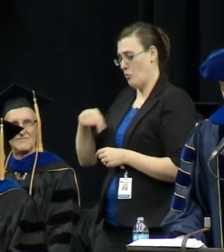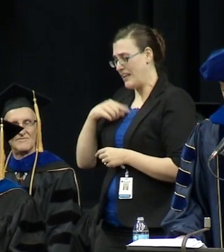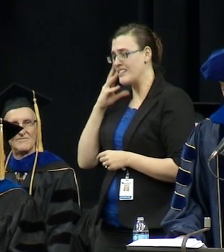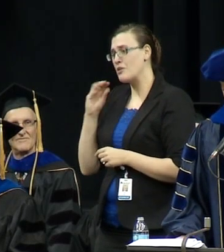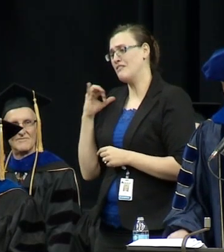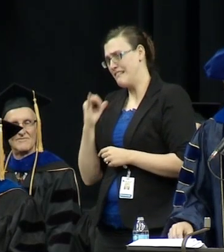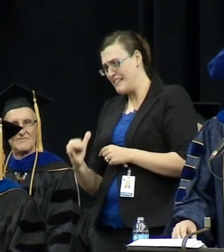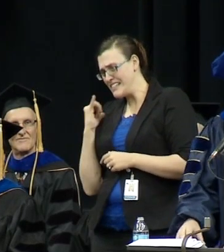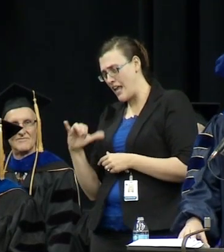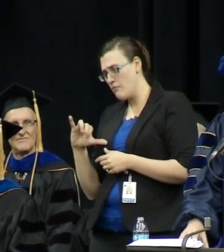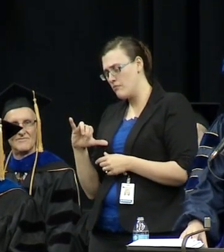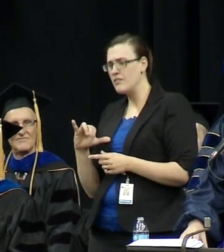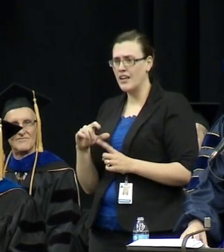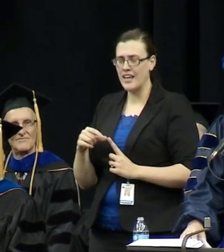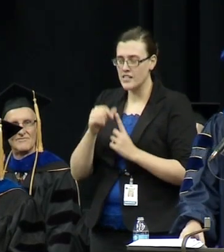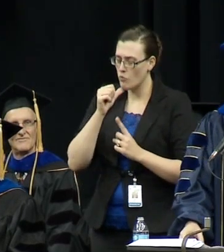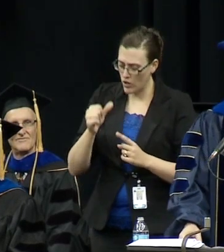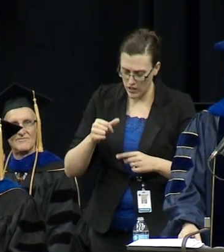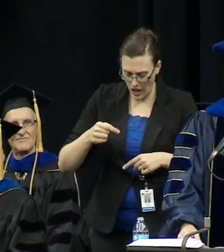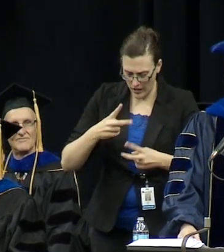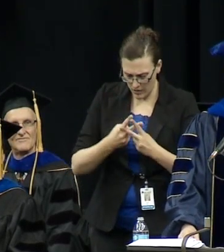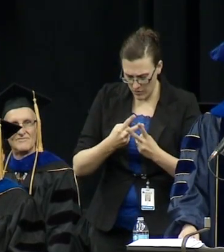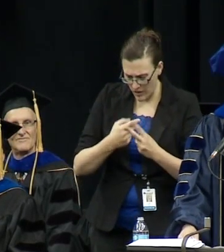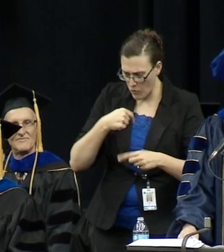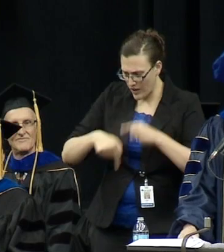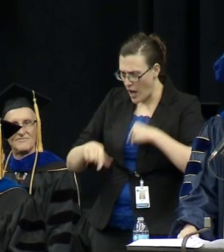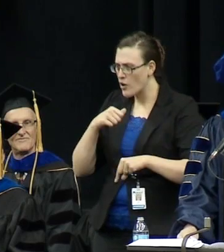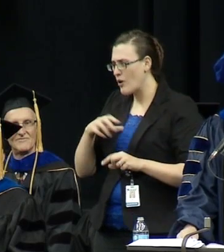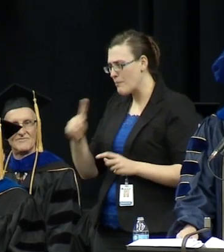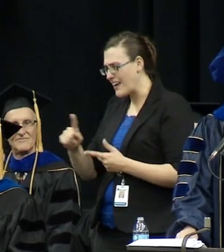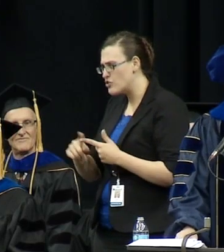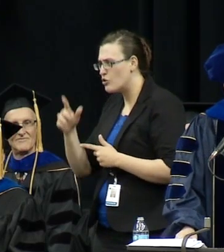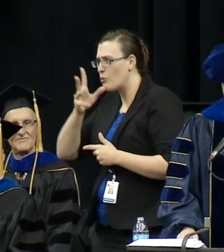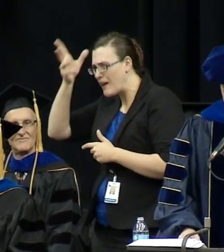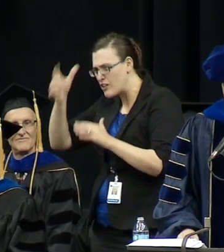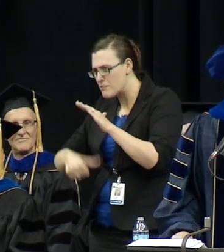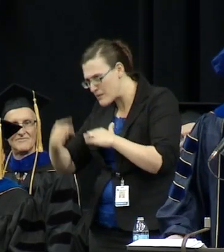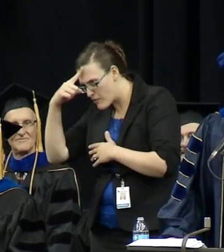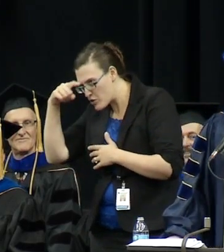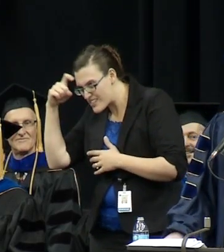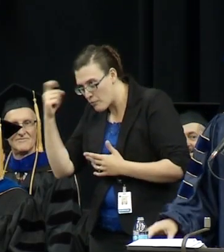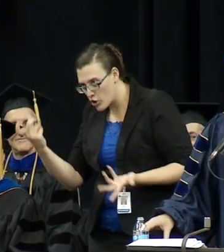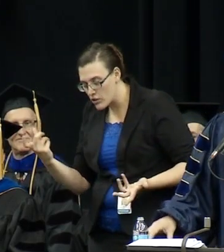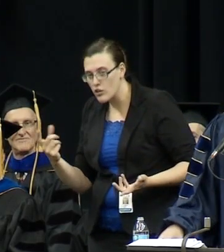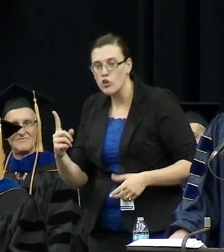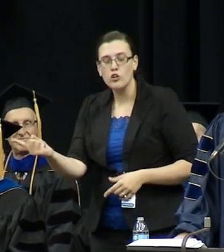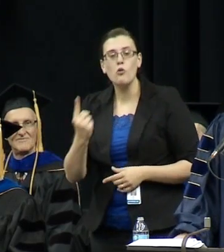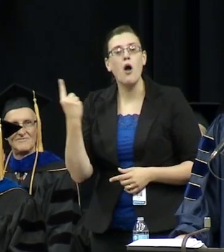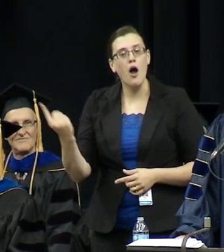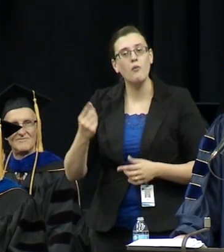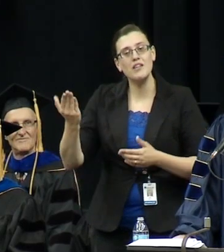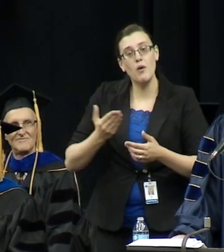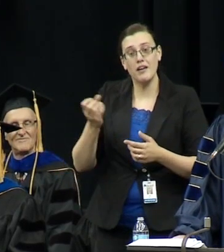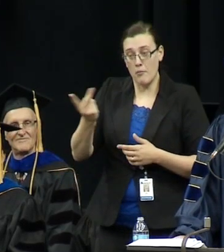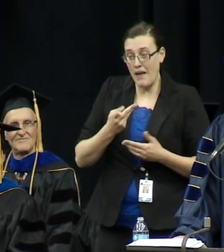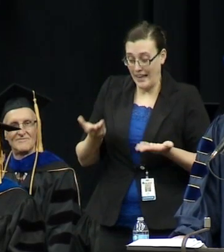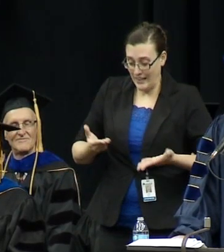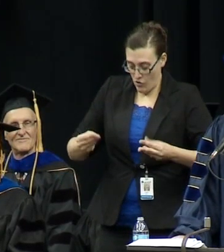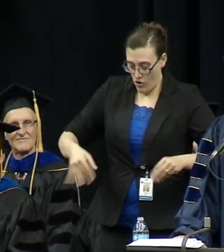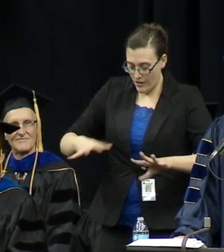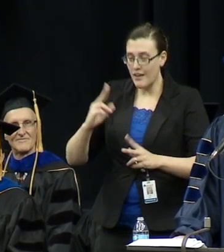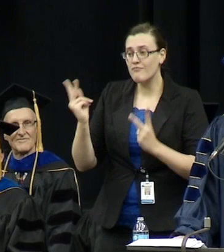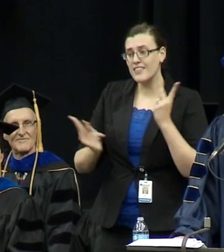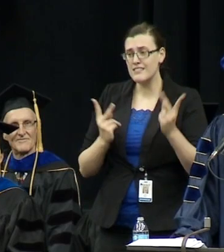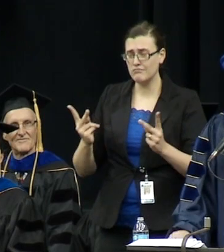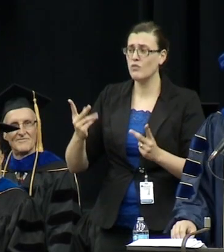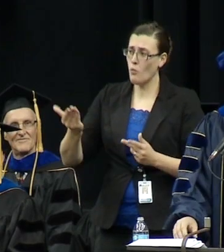you. Hashtag, except we're not moving back into your parents' basement for the summer. And you are always welcome to come back to campus and visit